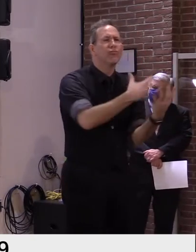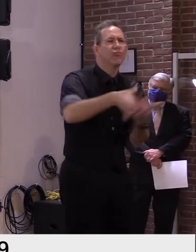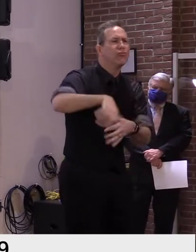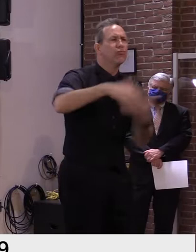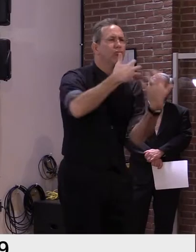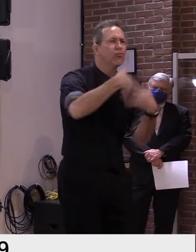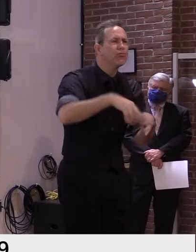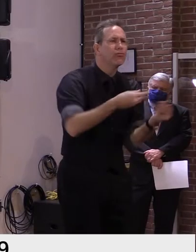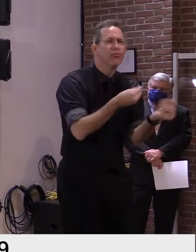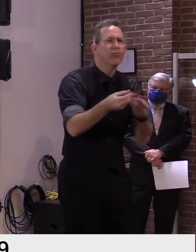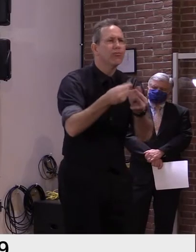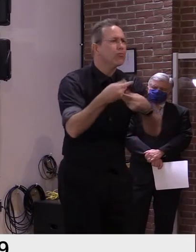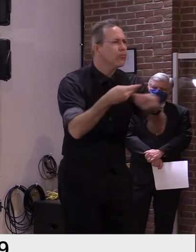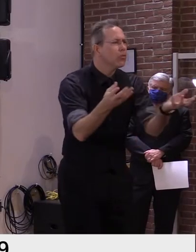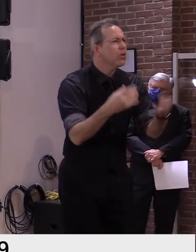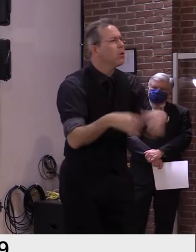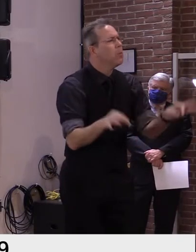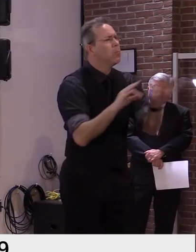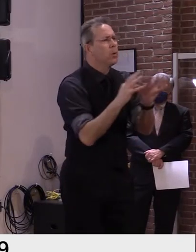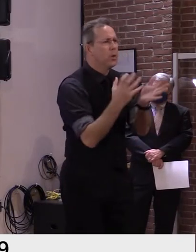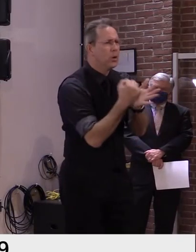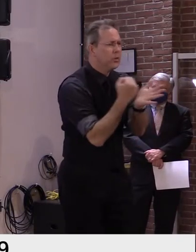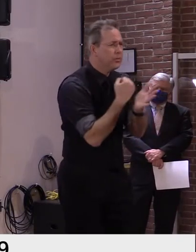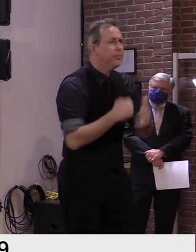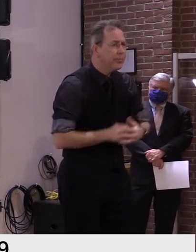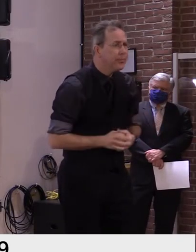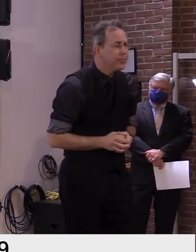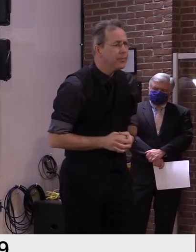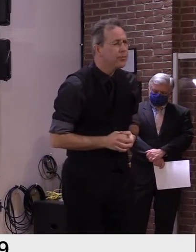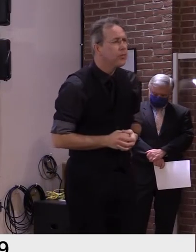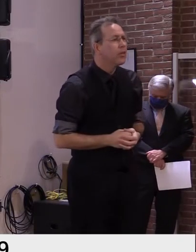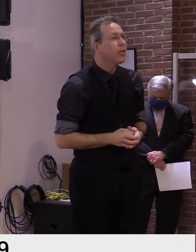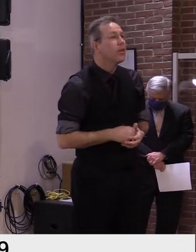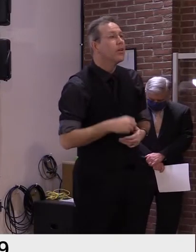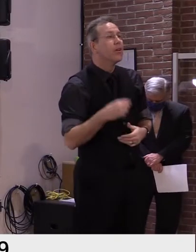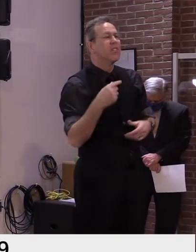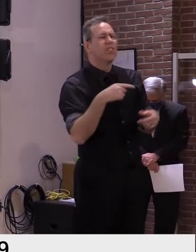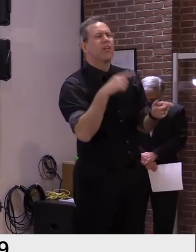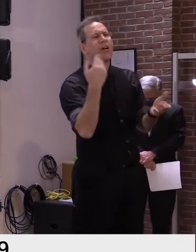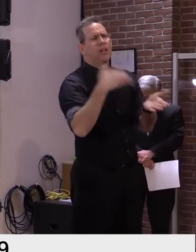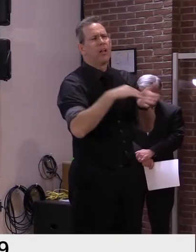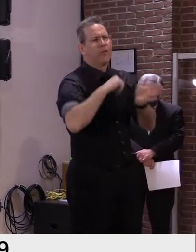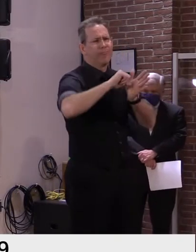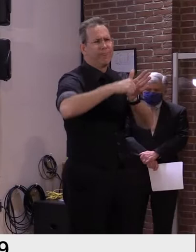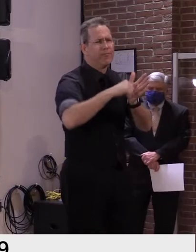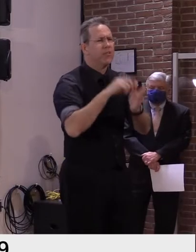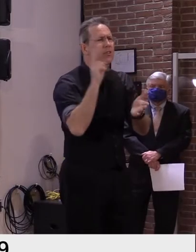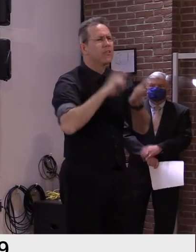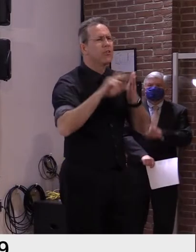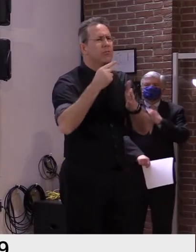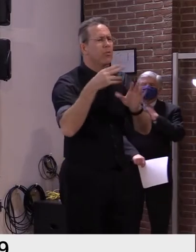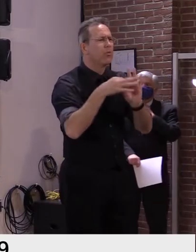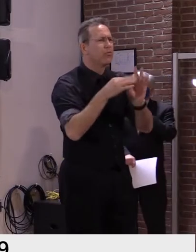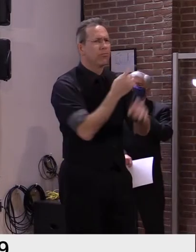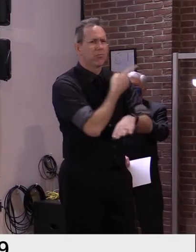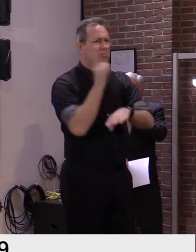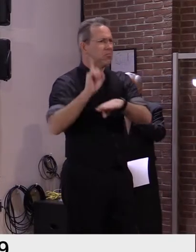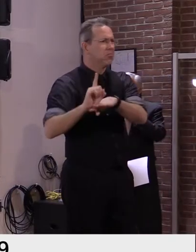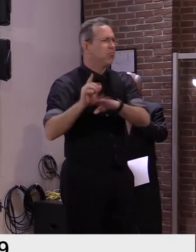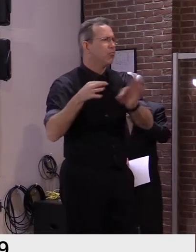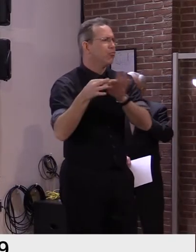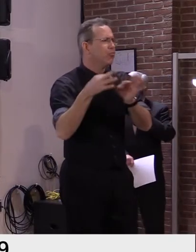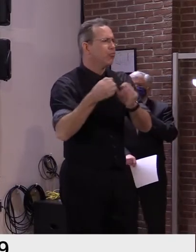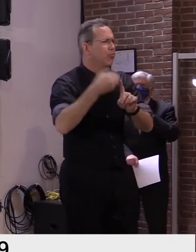many. Again, Secretary Smith will go into further detail, but these changes are focused on getting and